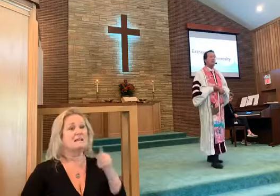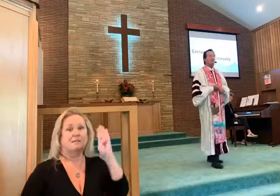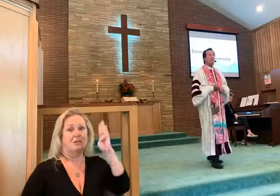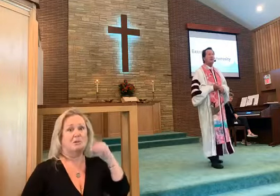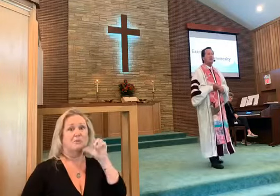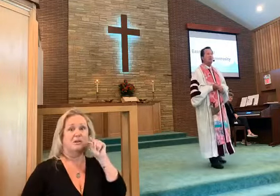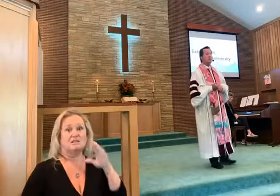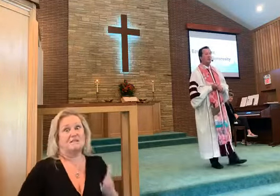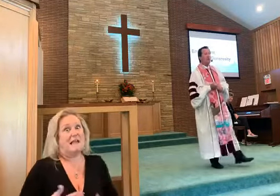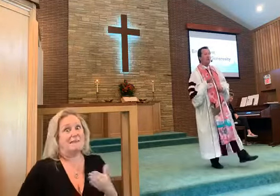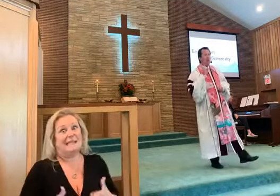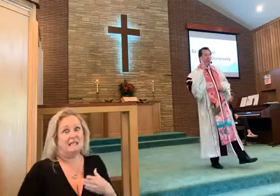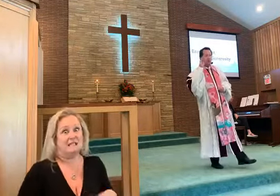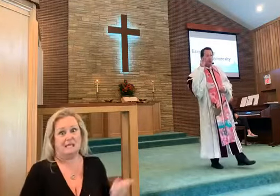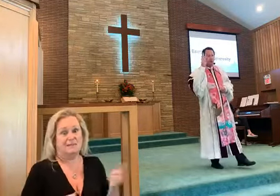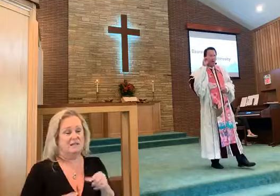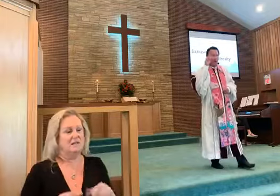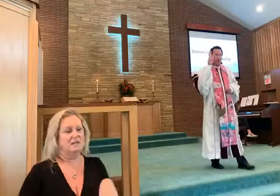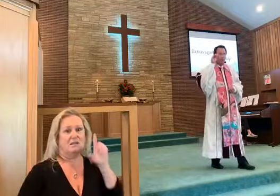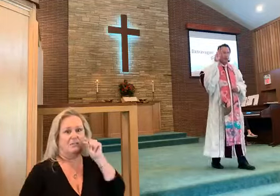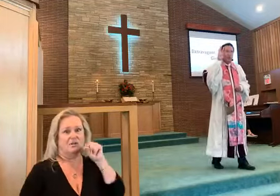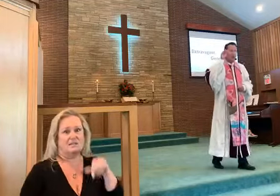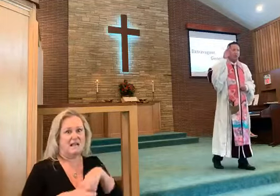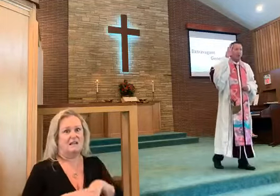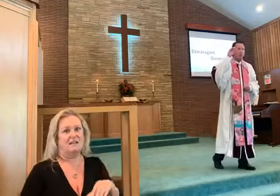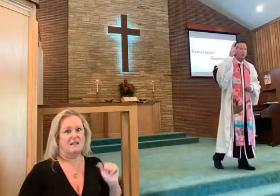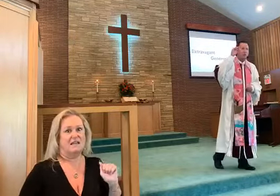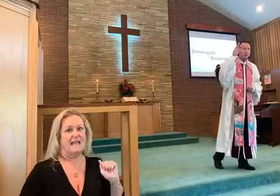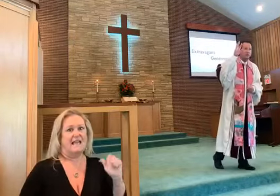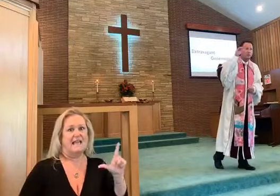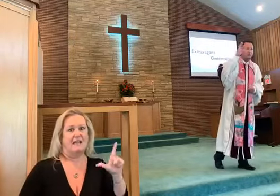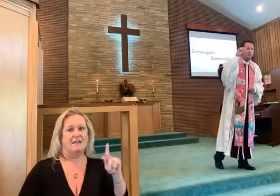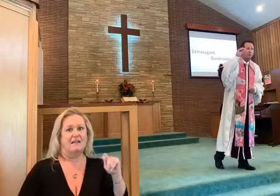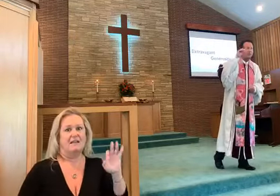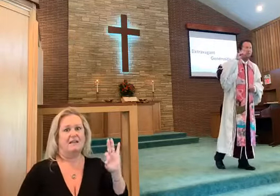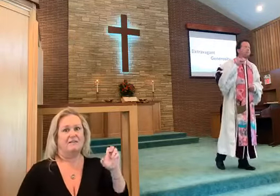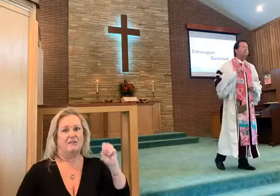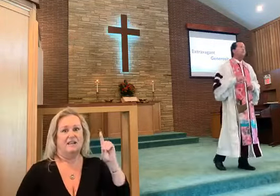happiness coming for you. They're those birds out of an Alfred Hitchcock movie.